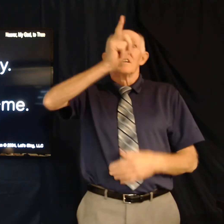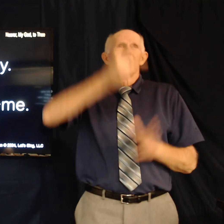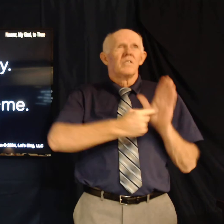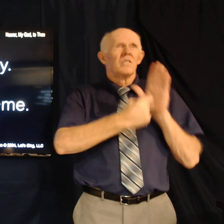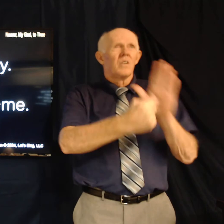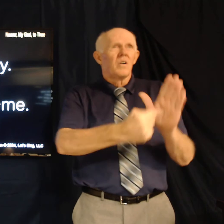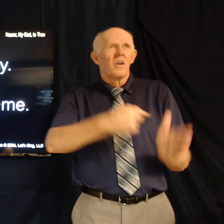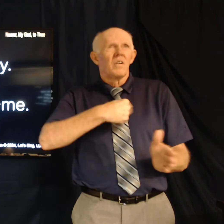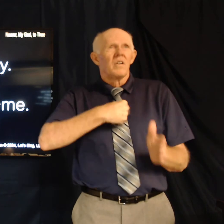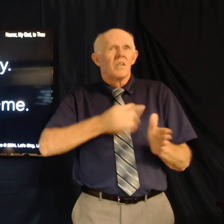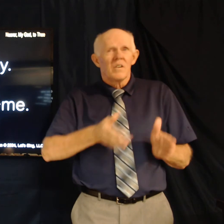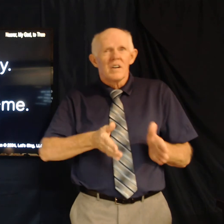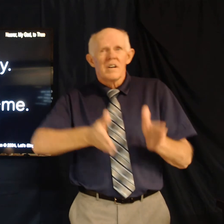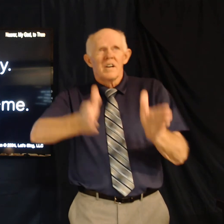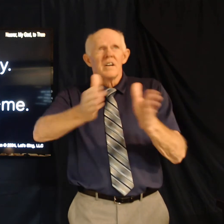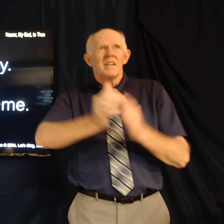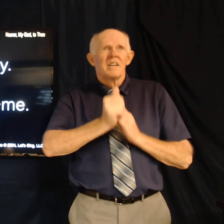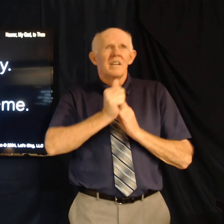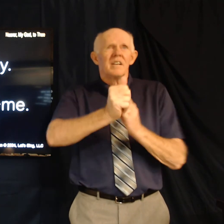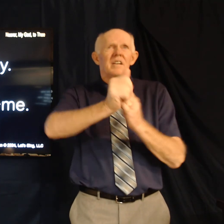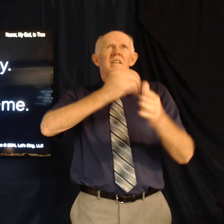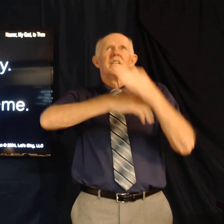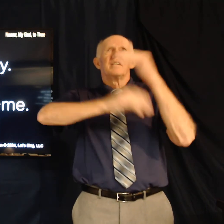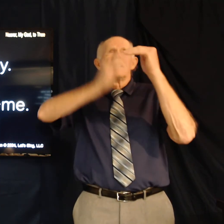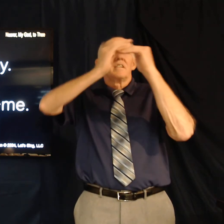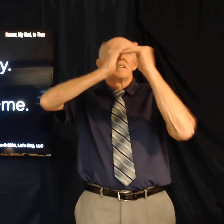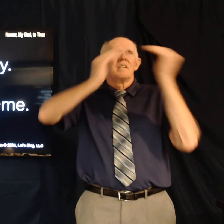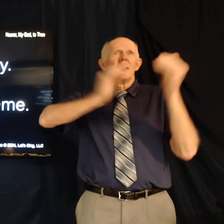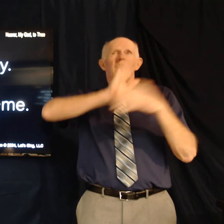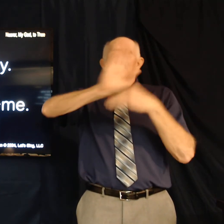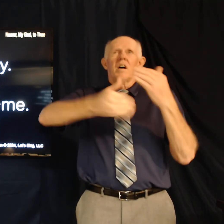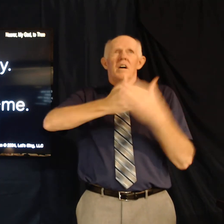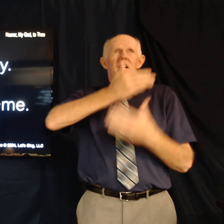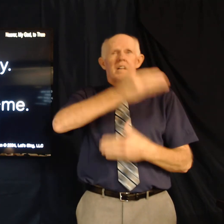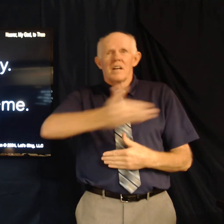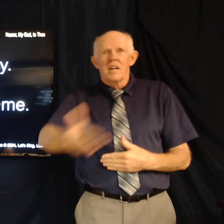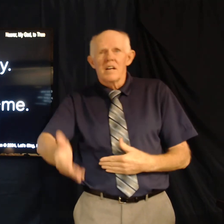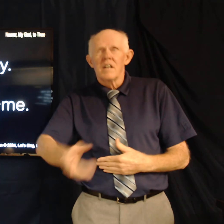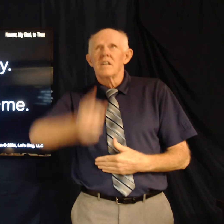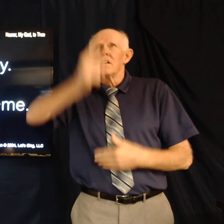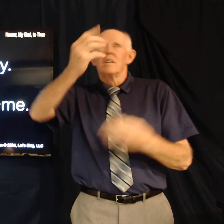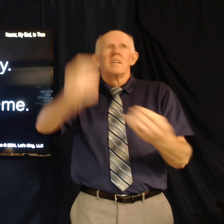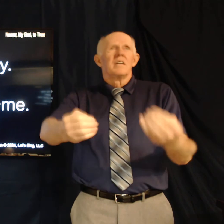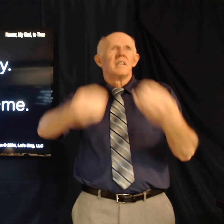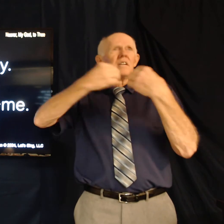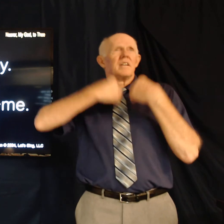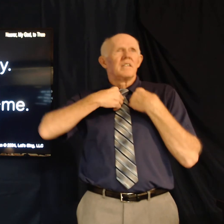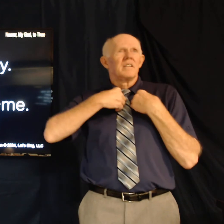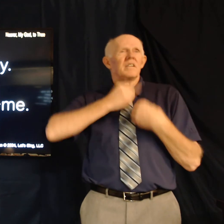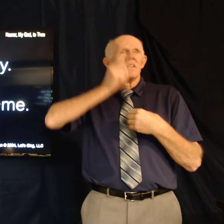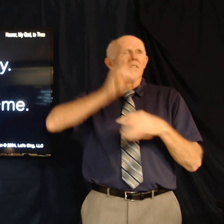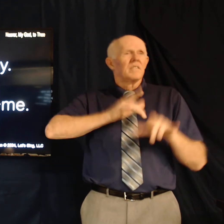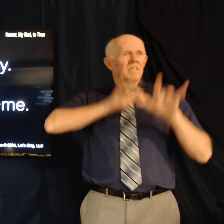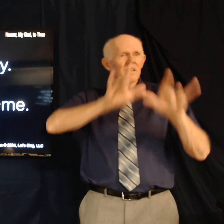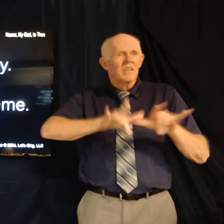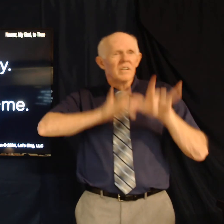You show me the way that leads to heaven. All things you give me, you